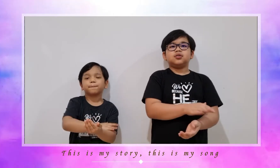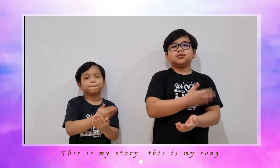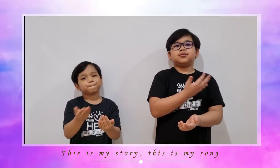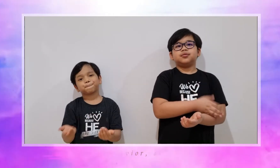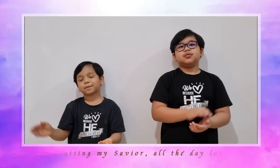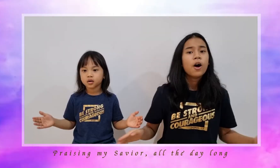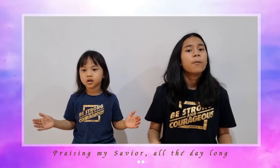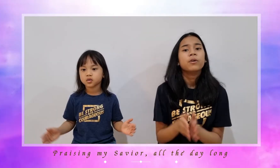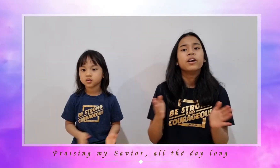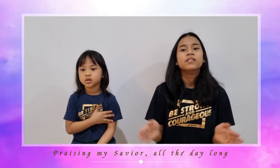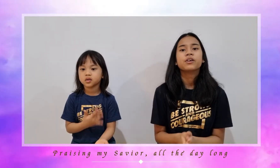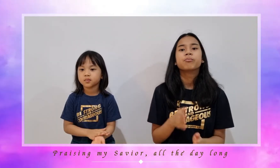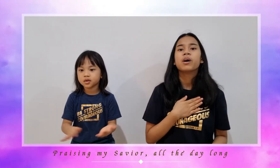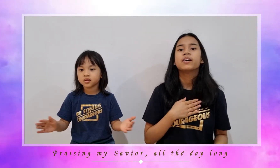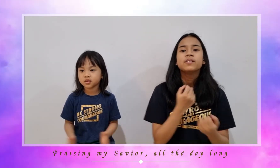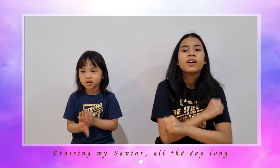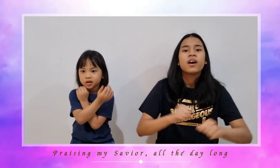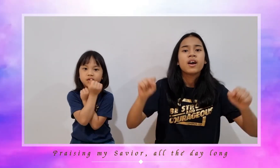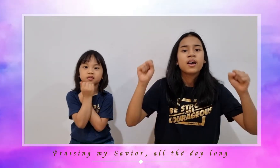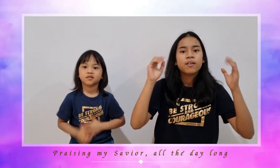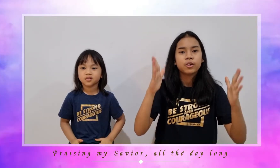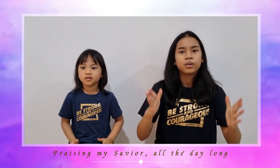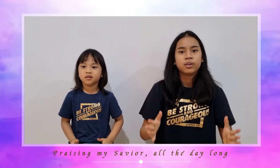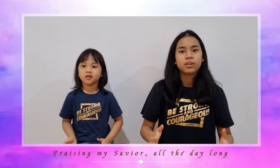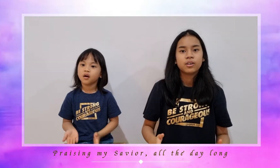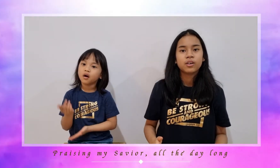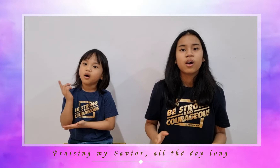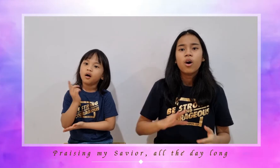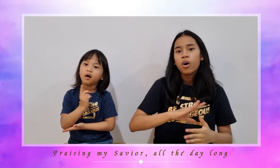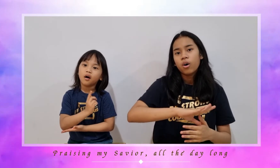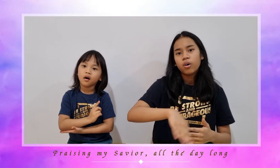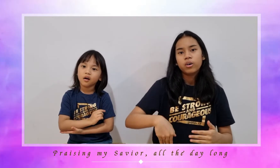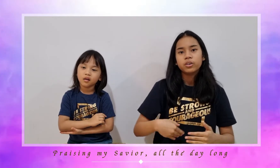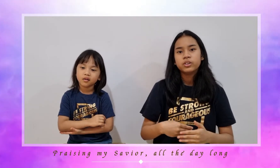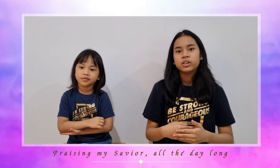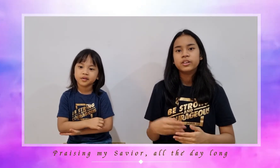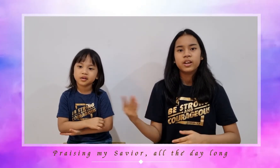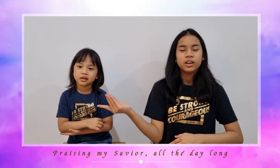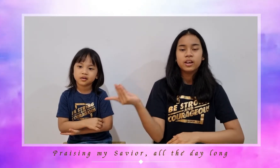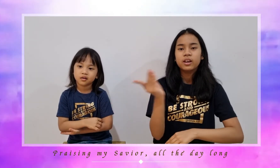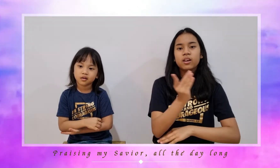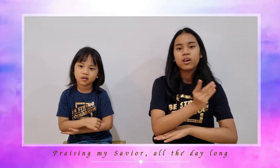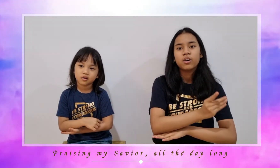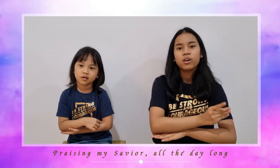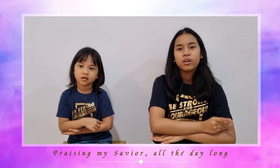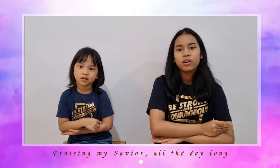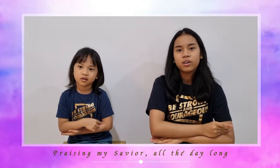Praising my Savior All the day long